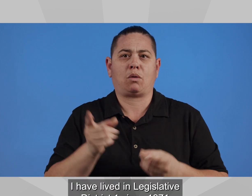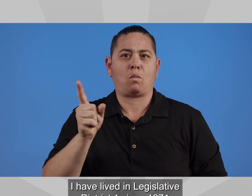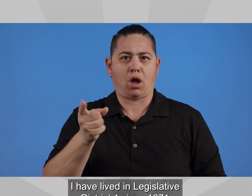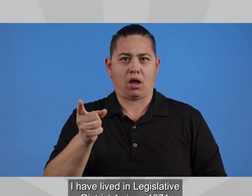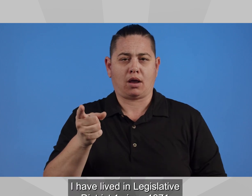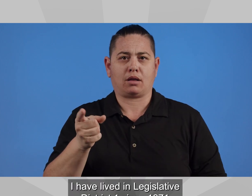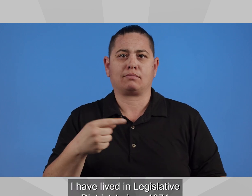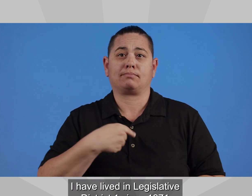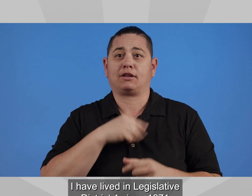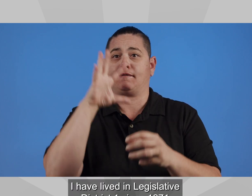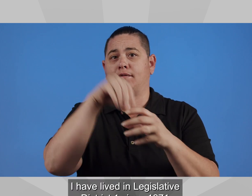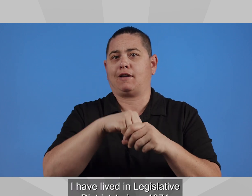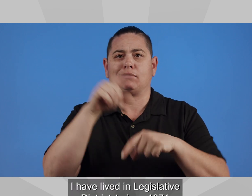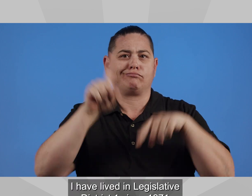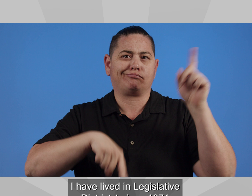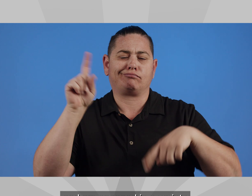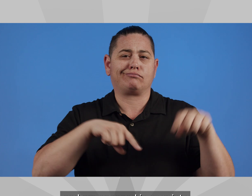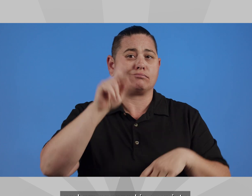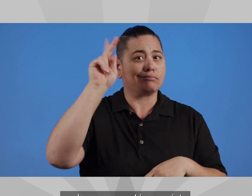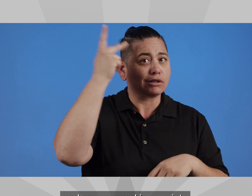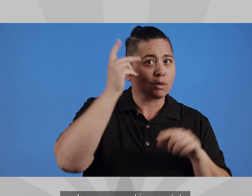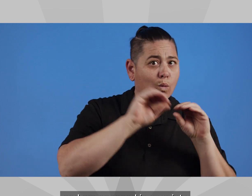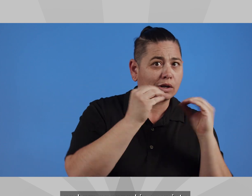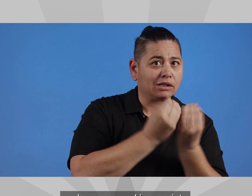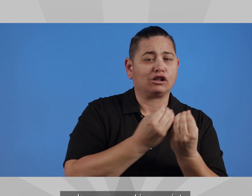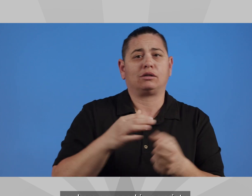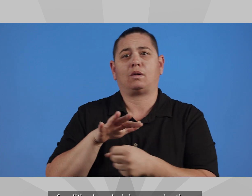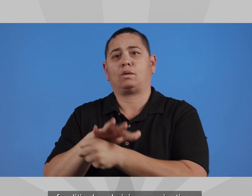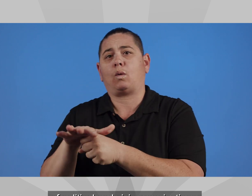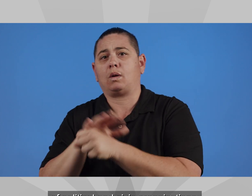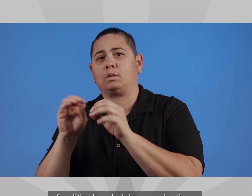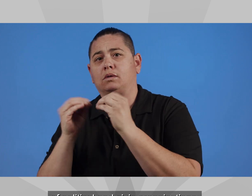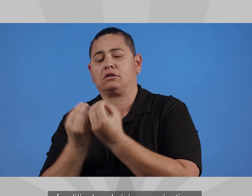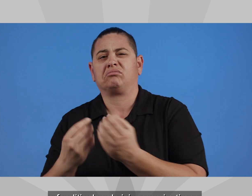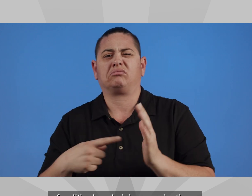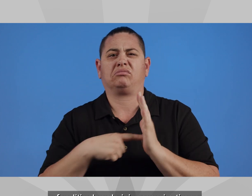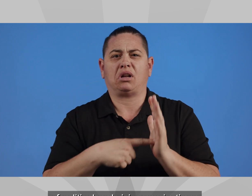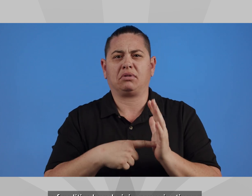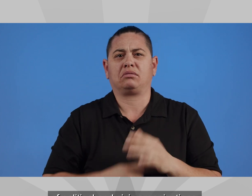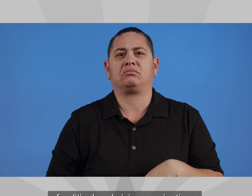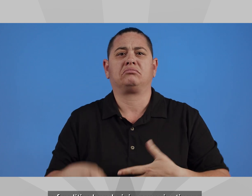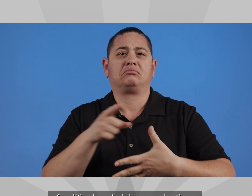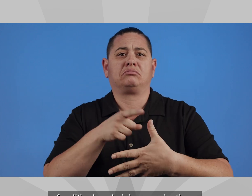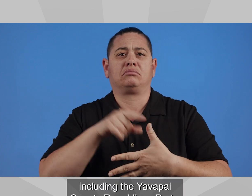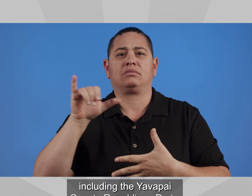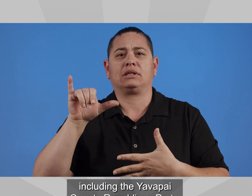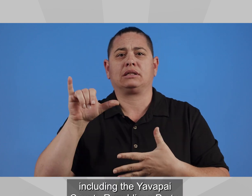1 since 1971 and am engaged in a variety of political and civic